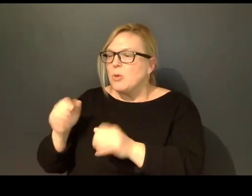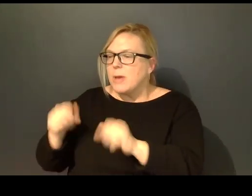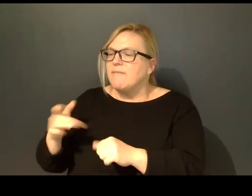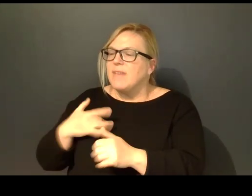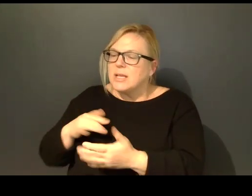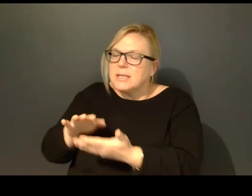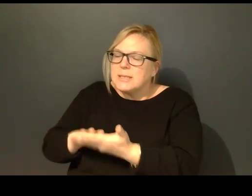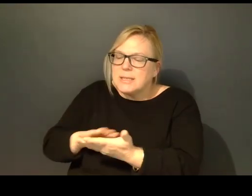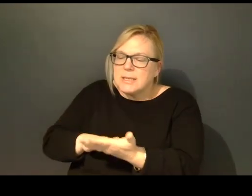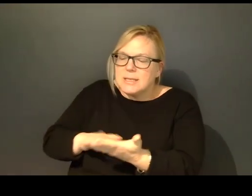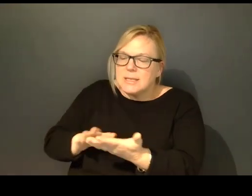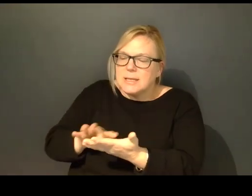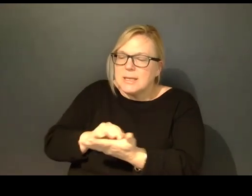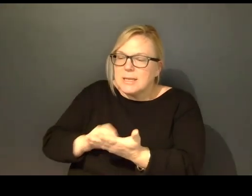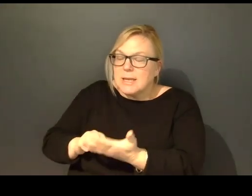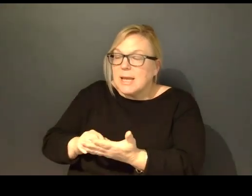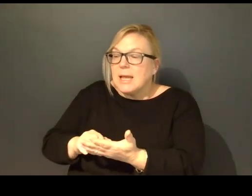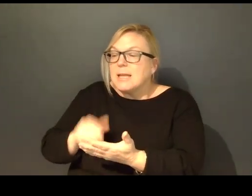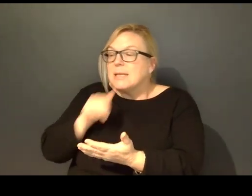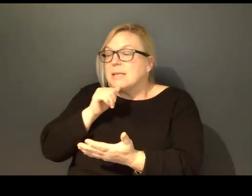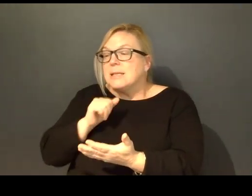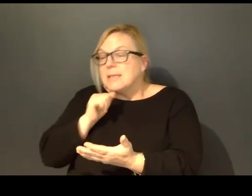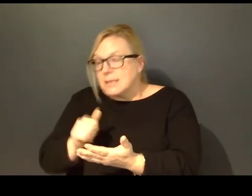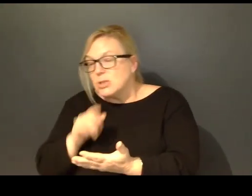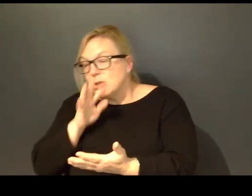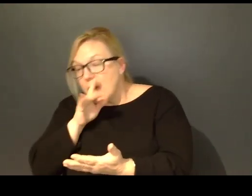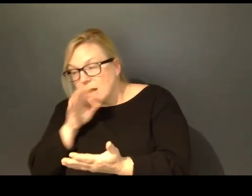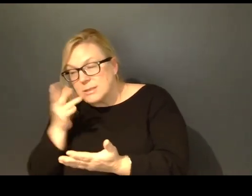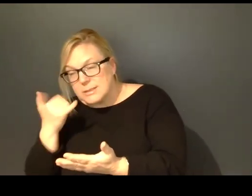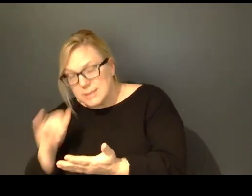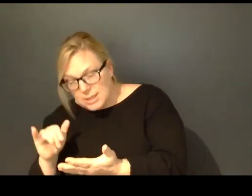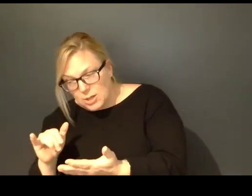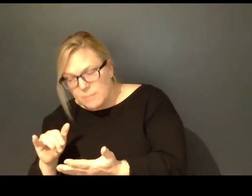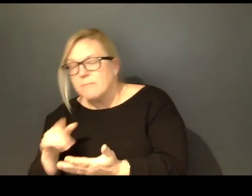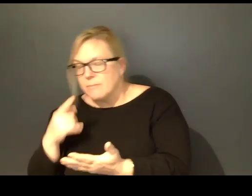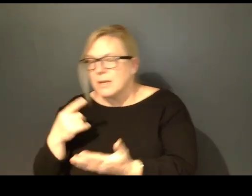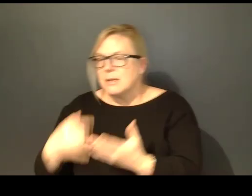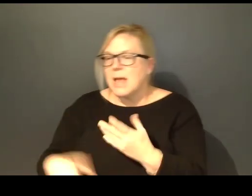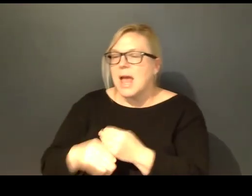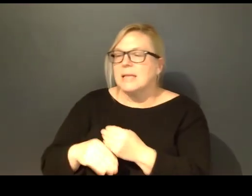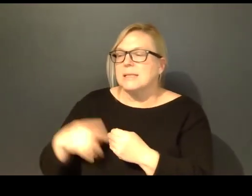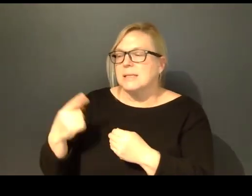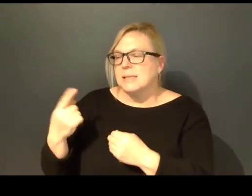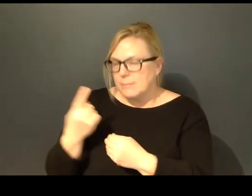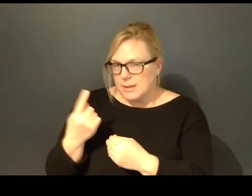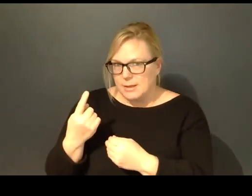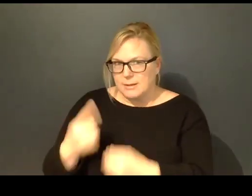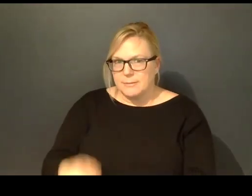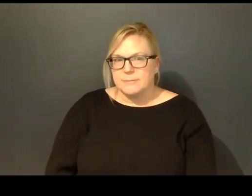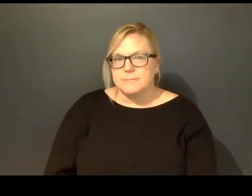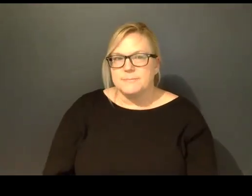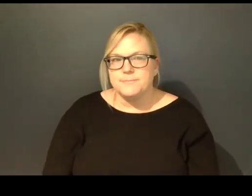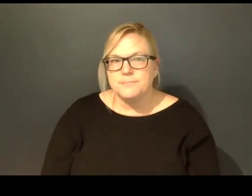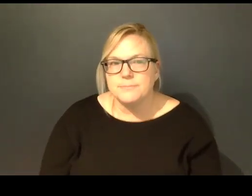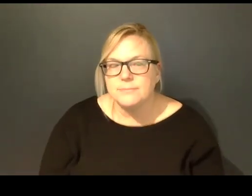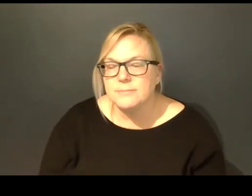the tactile buttons. It still doesn't talk. However, it is at least something. So I will say,